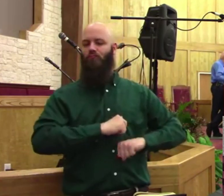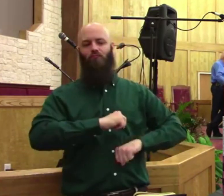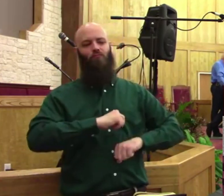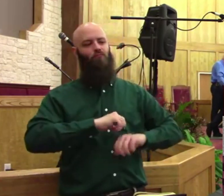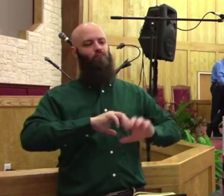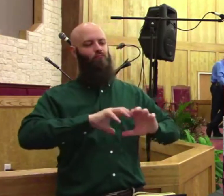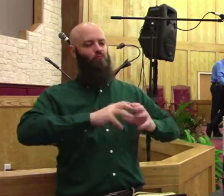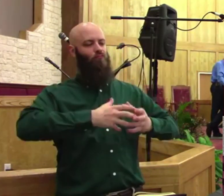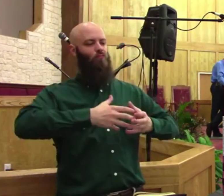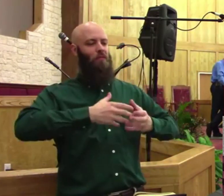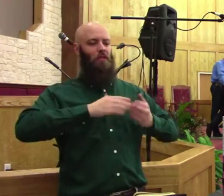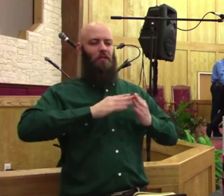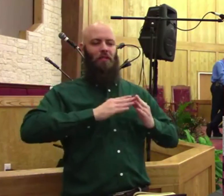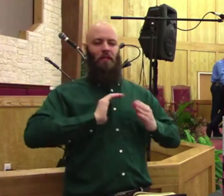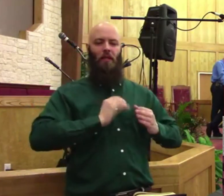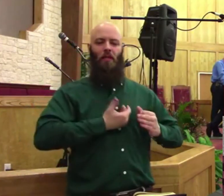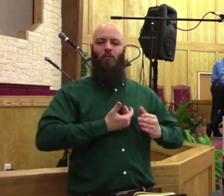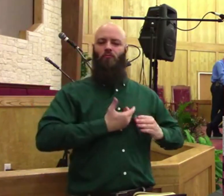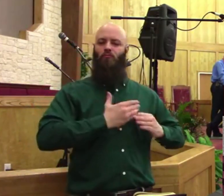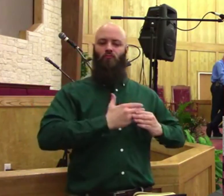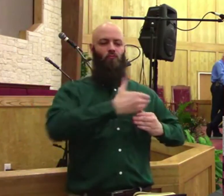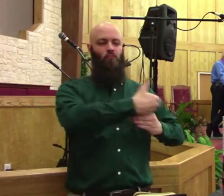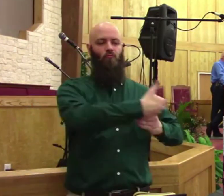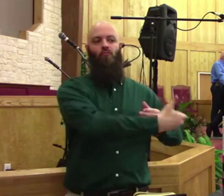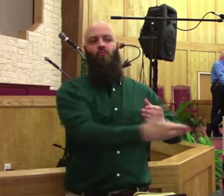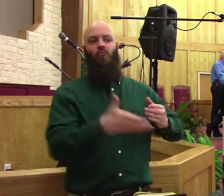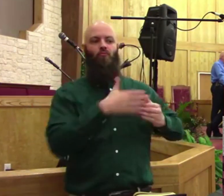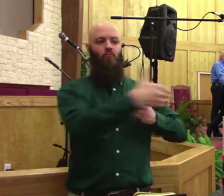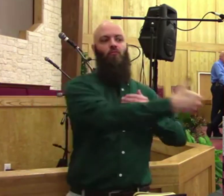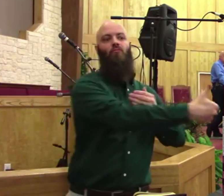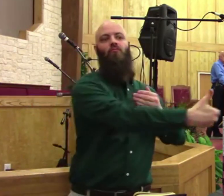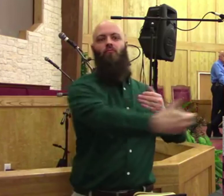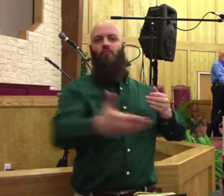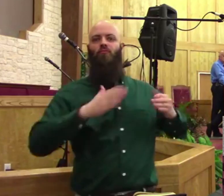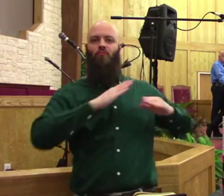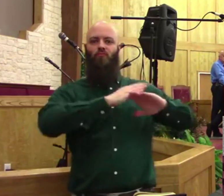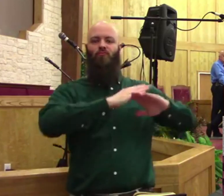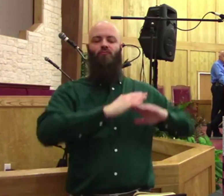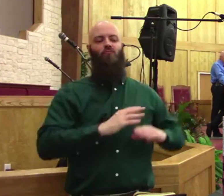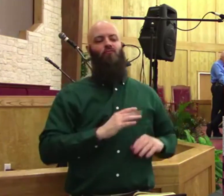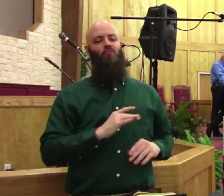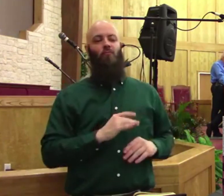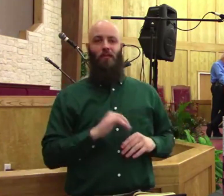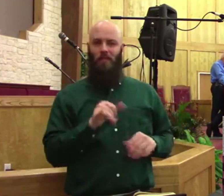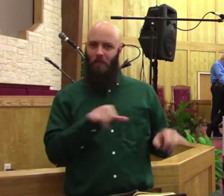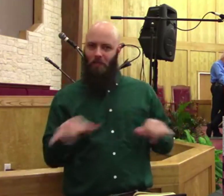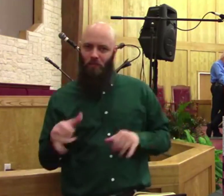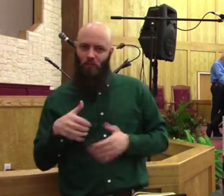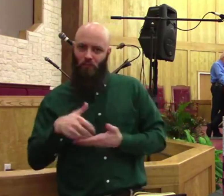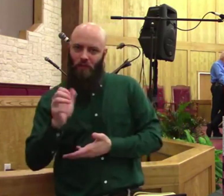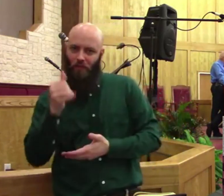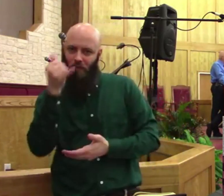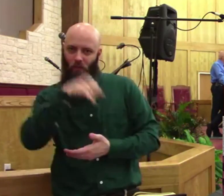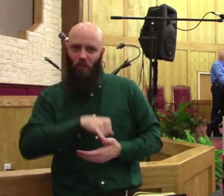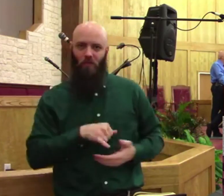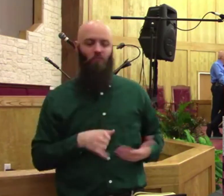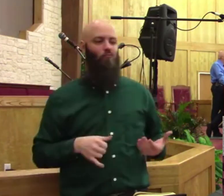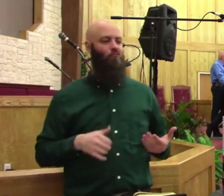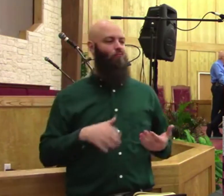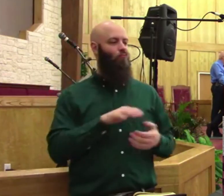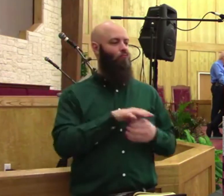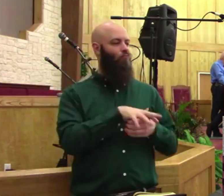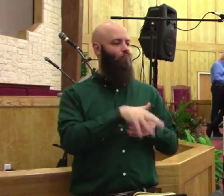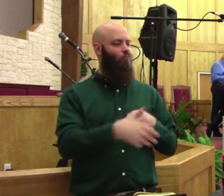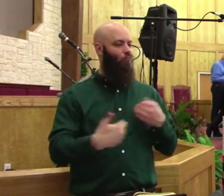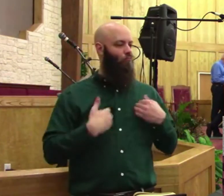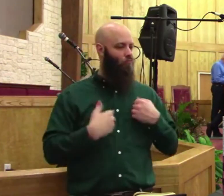fortified walls. And he said to himself, just as a rich fool, you have ample goods laid